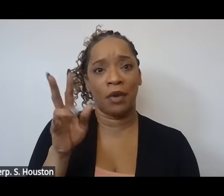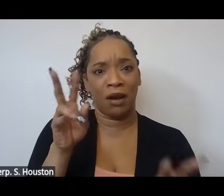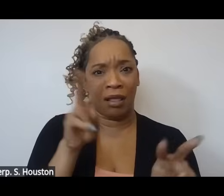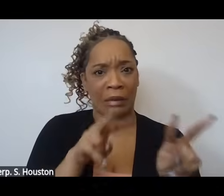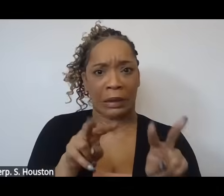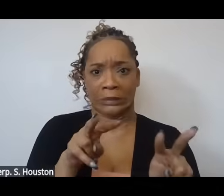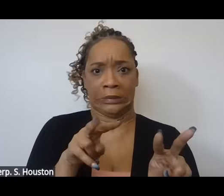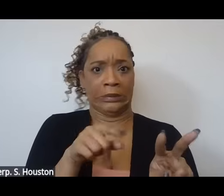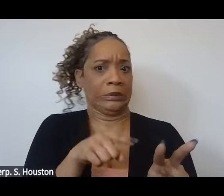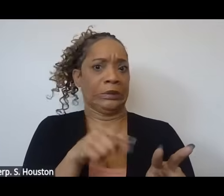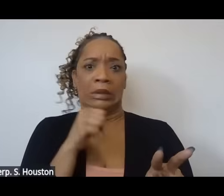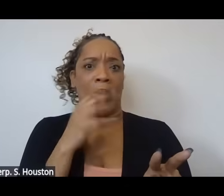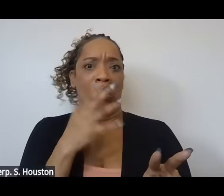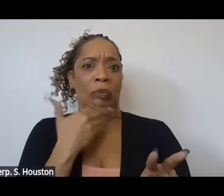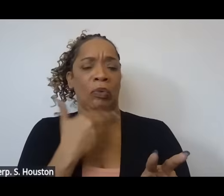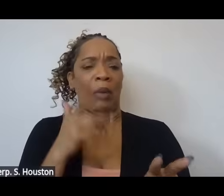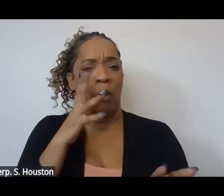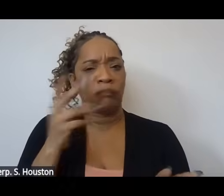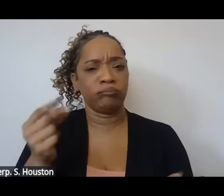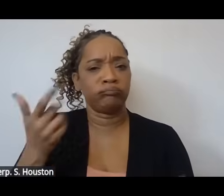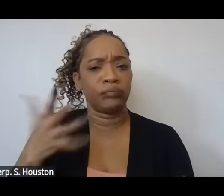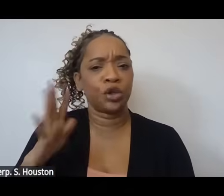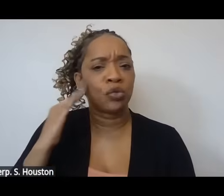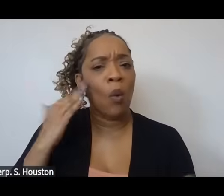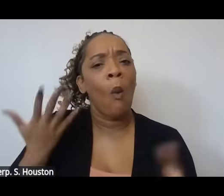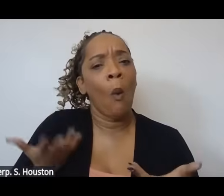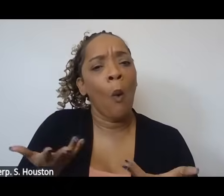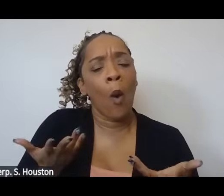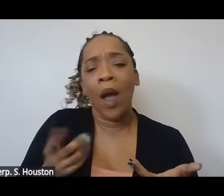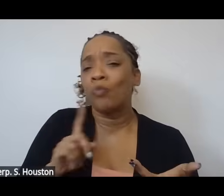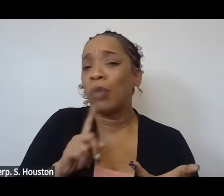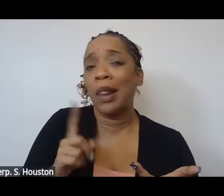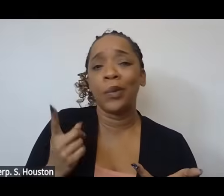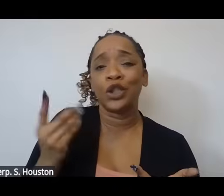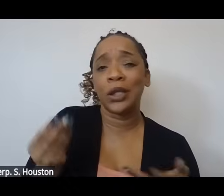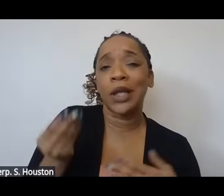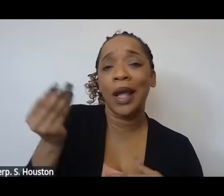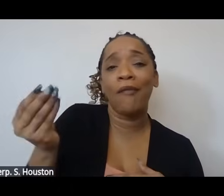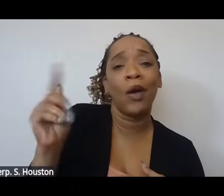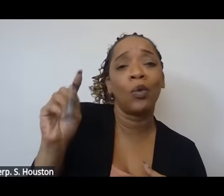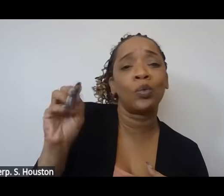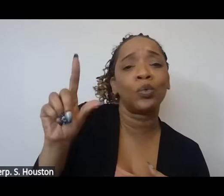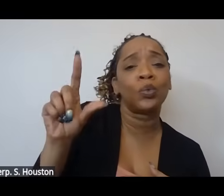good. So, I mean, it's just giving tools.